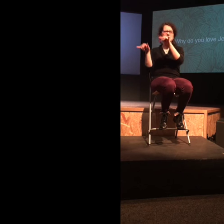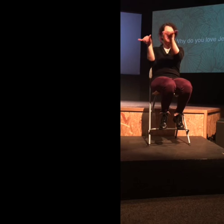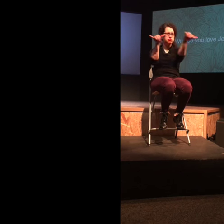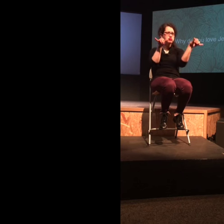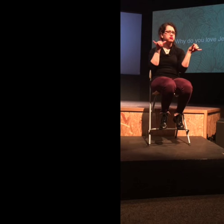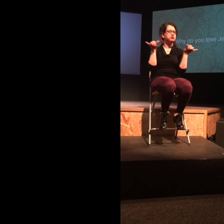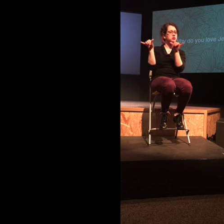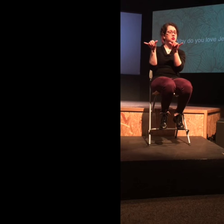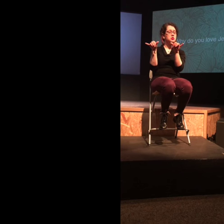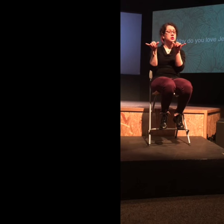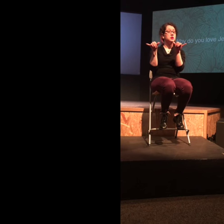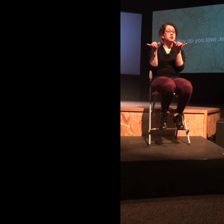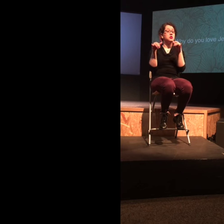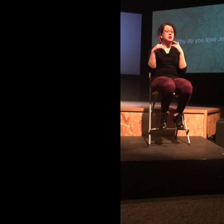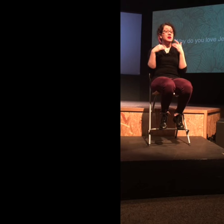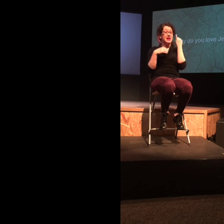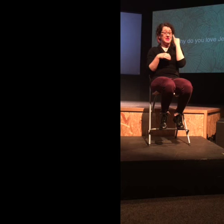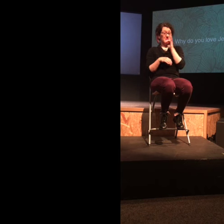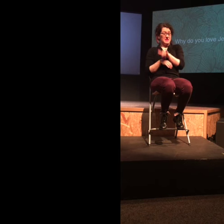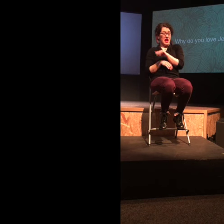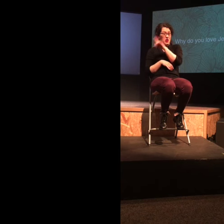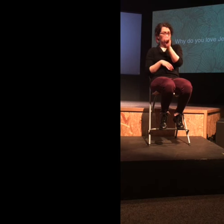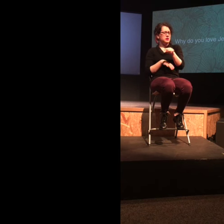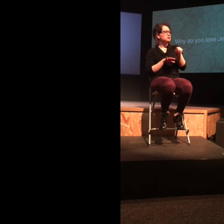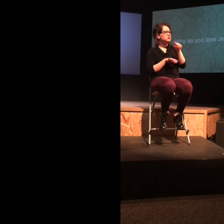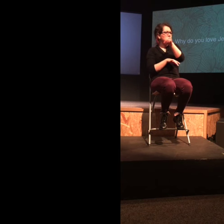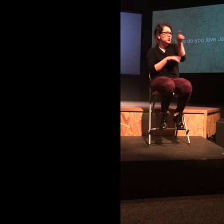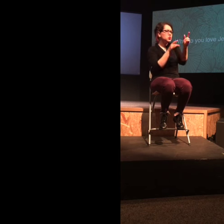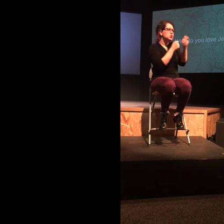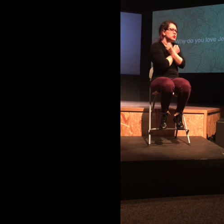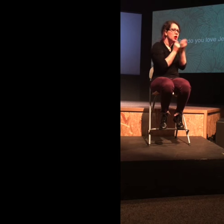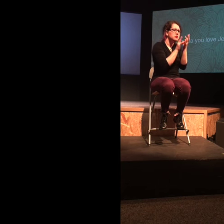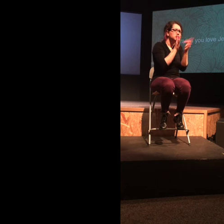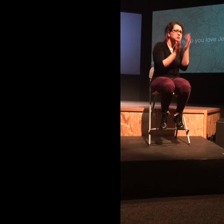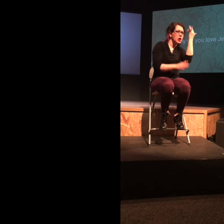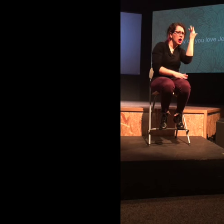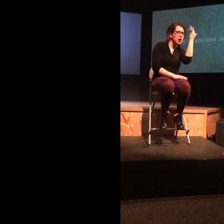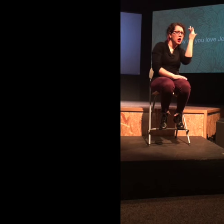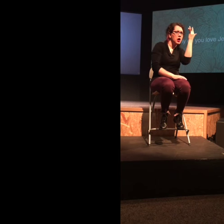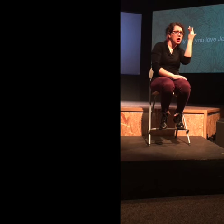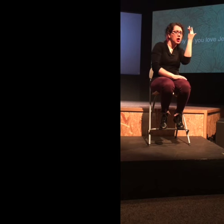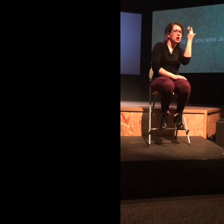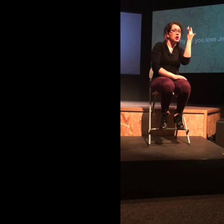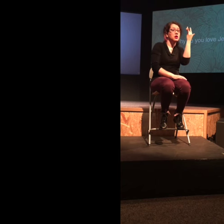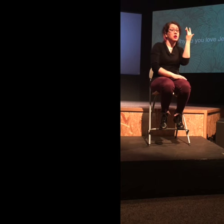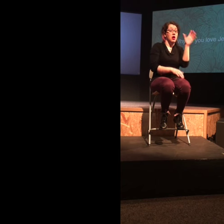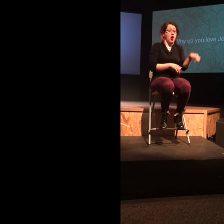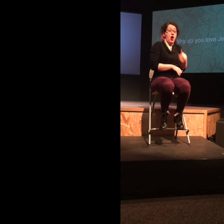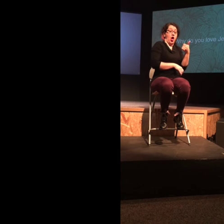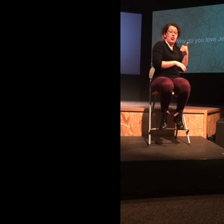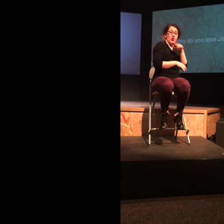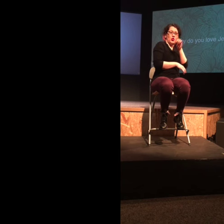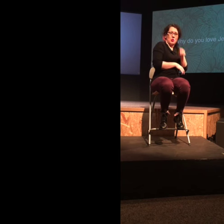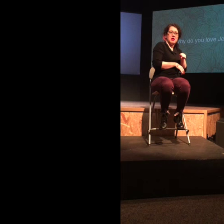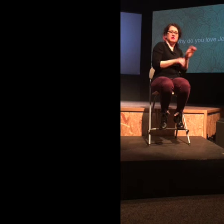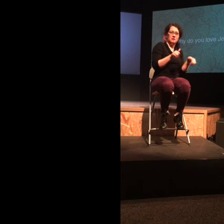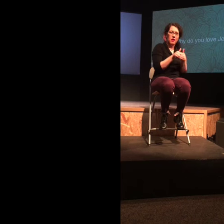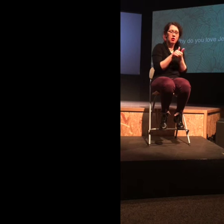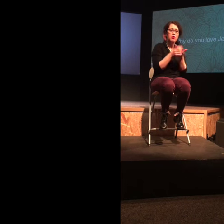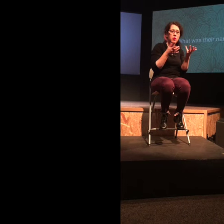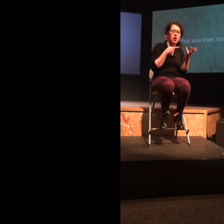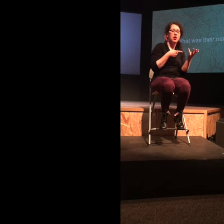when you ask somebody that question, why do you love Jesus, you can follow it up with another question, and the